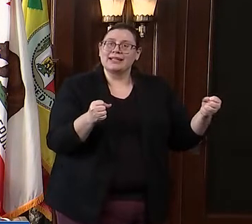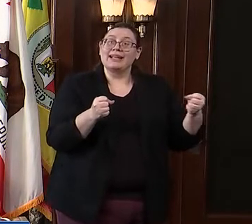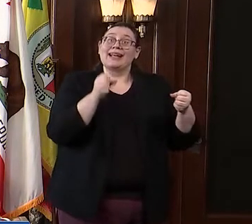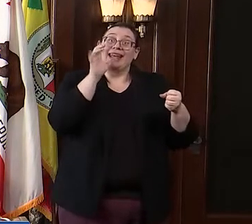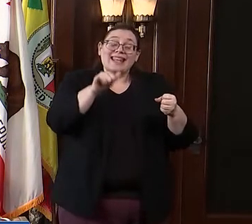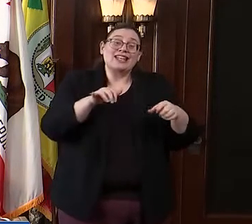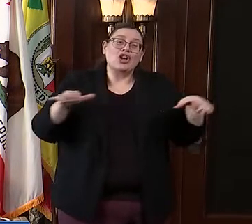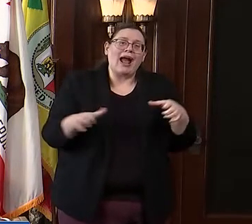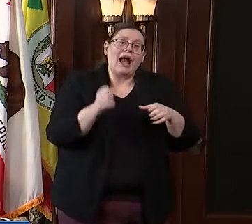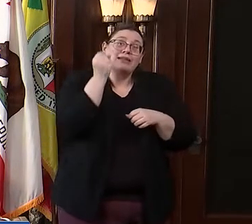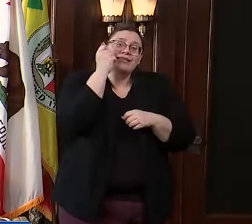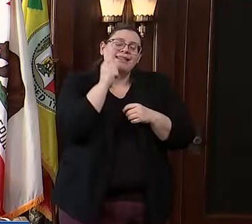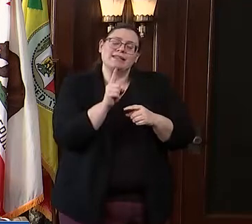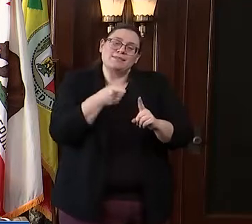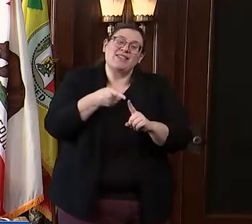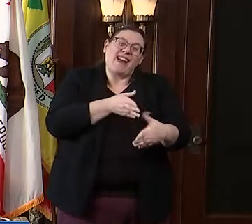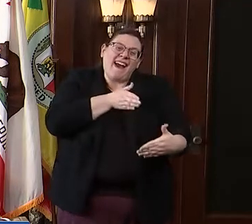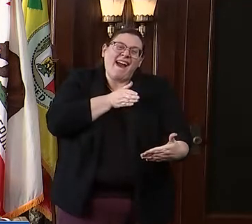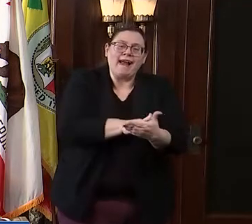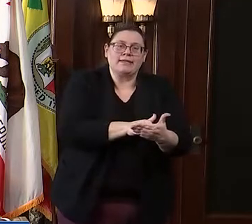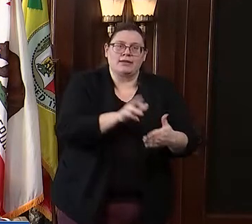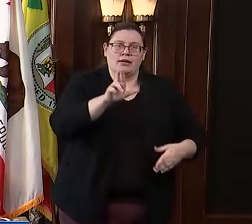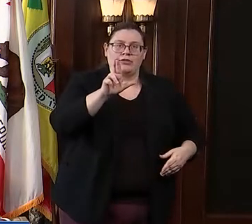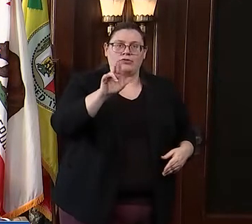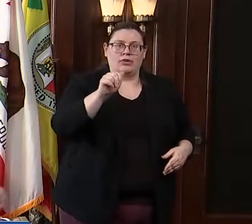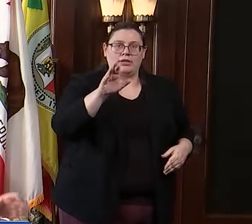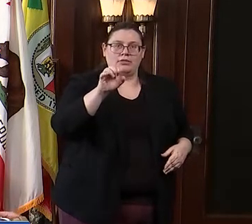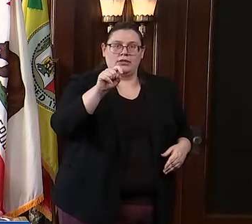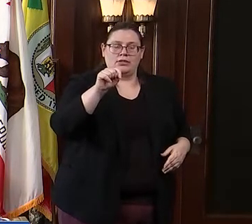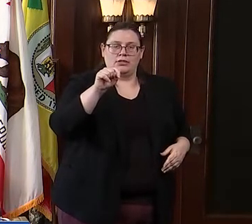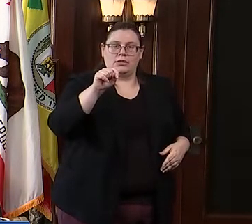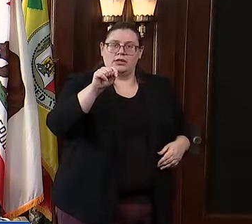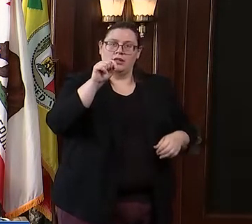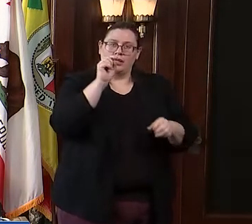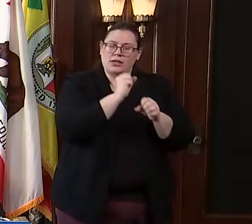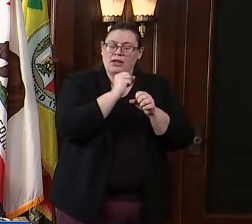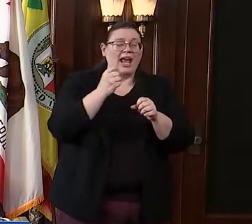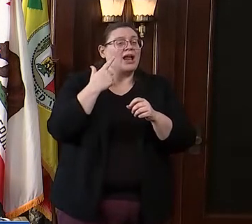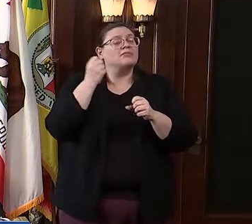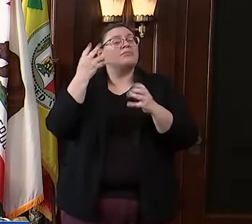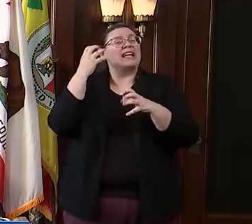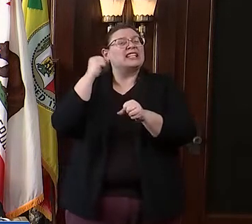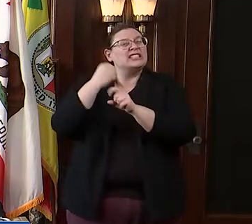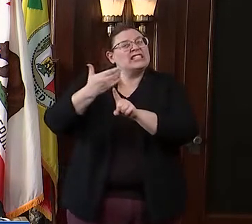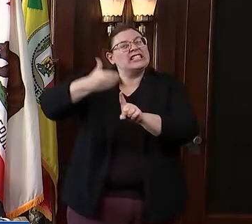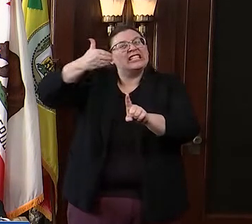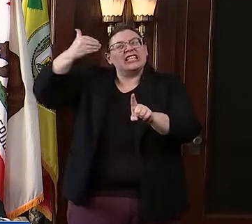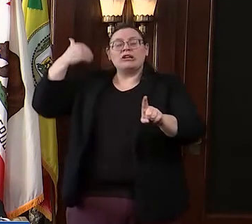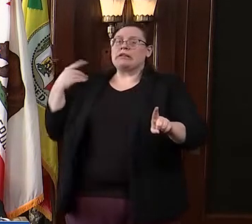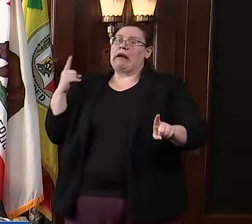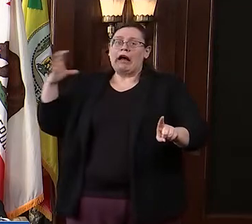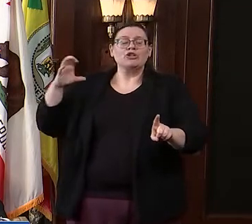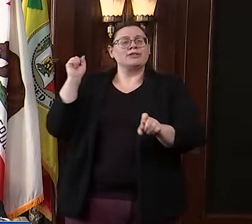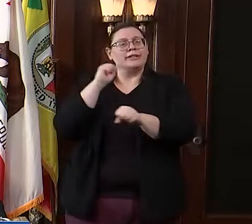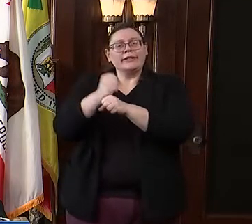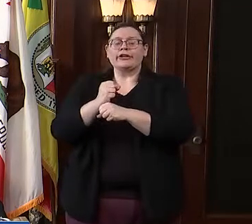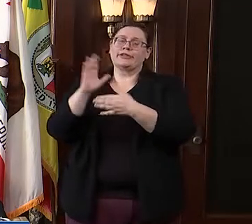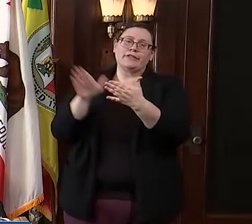anti-racist acts. They are our weapons across decades of discrimination and centuries of